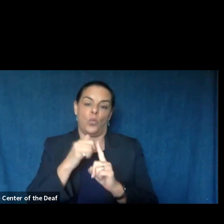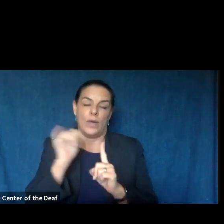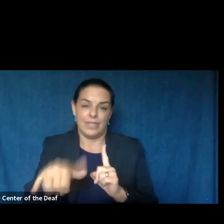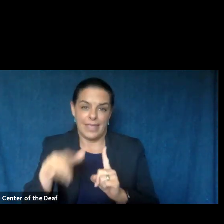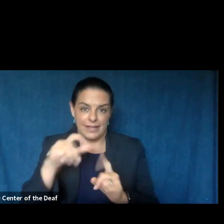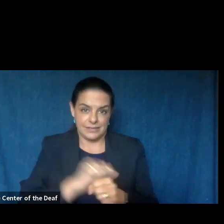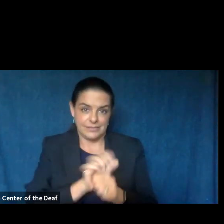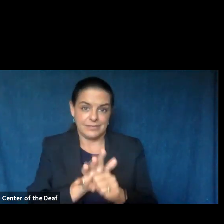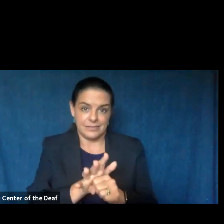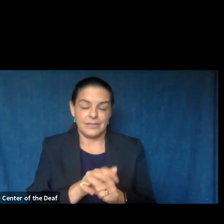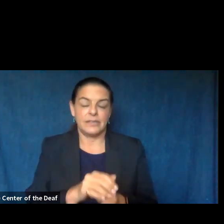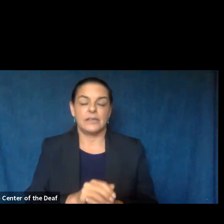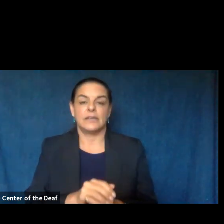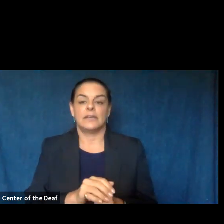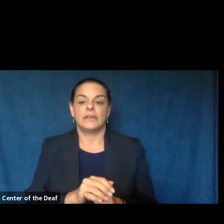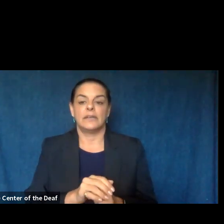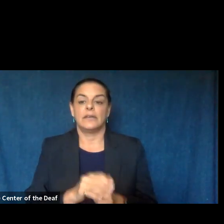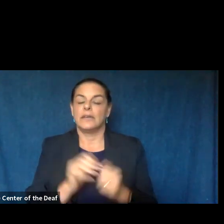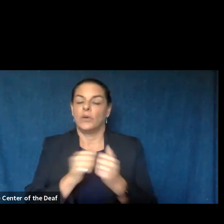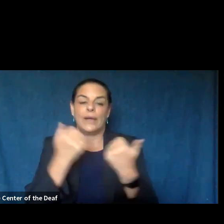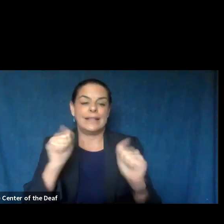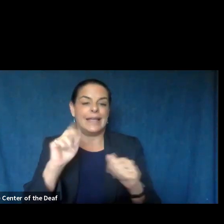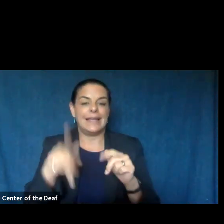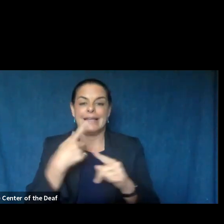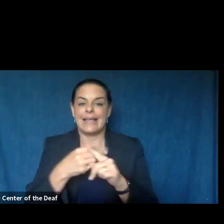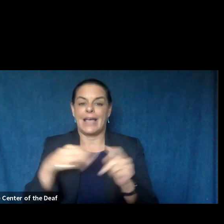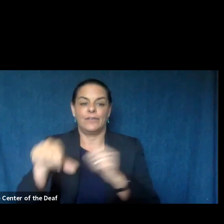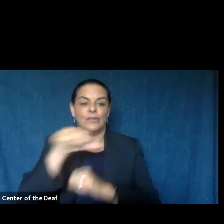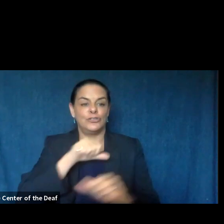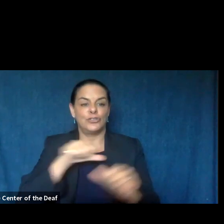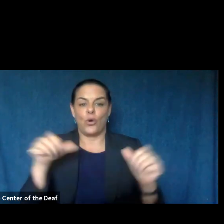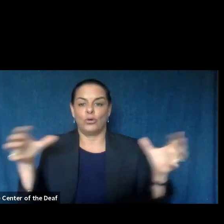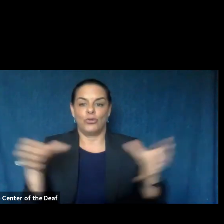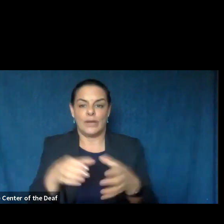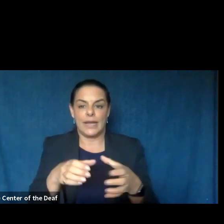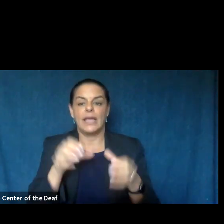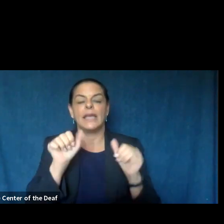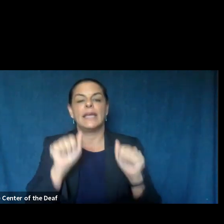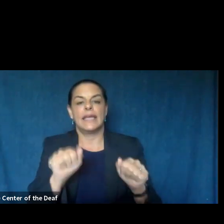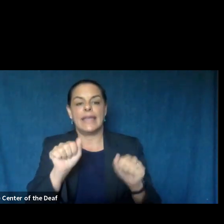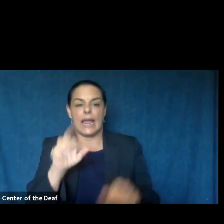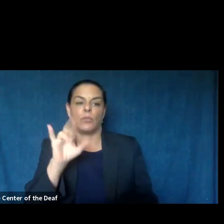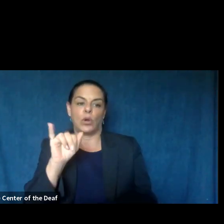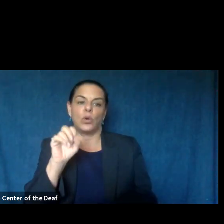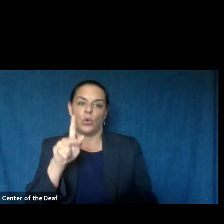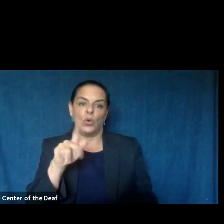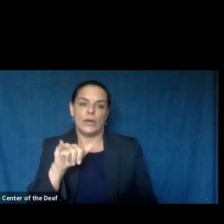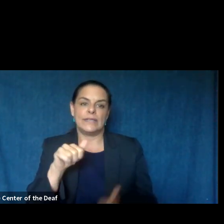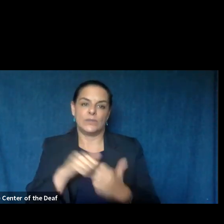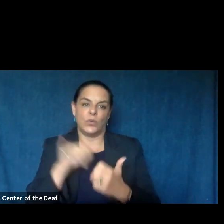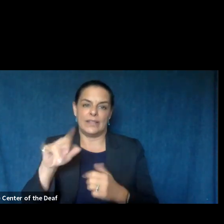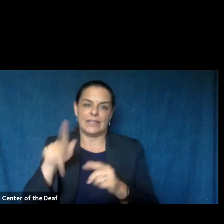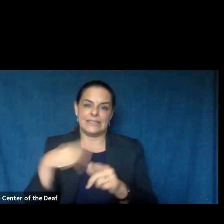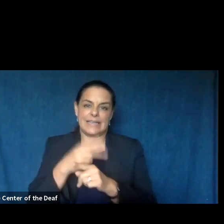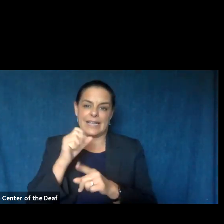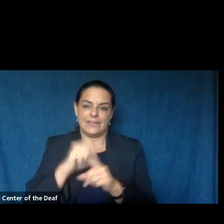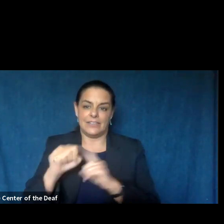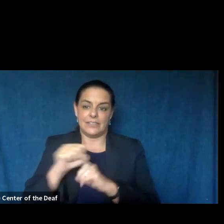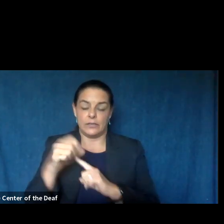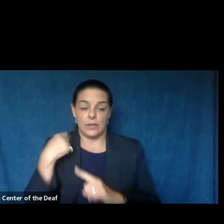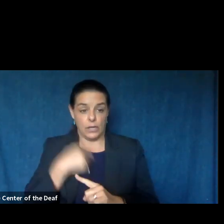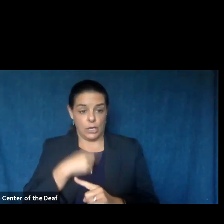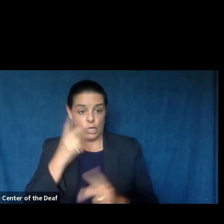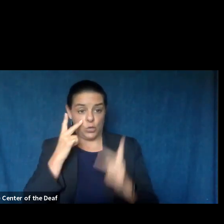So with any social gathering, it can be risky in those situations. Are we seeing a lot of